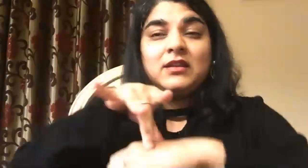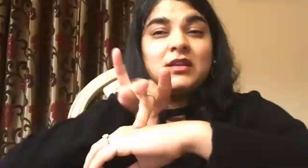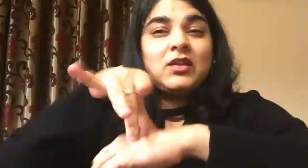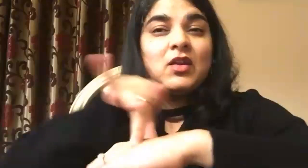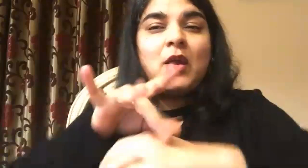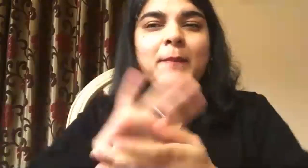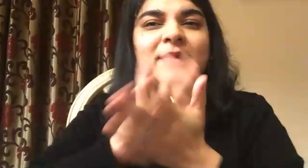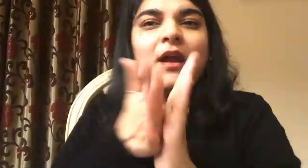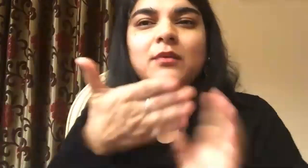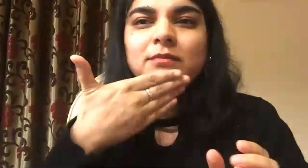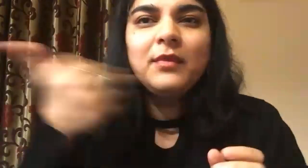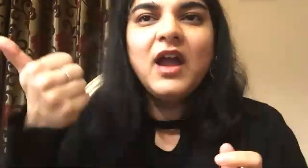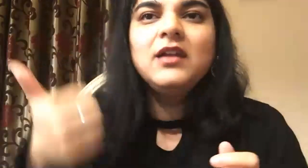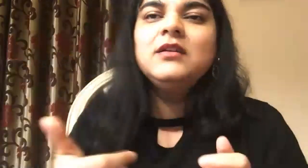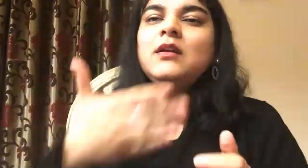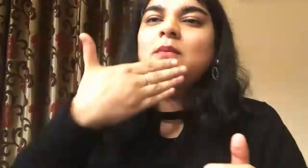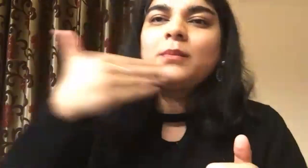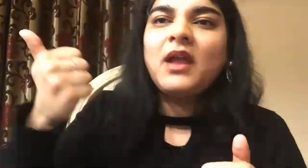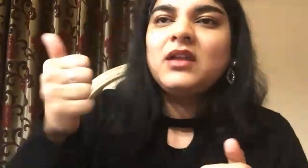To activate say press the button.